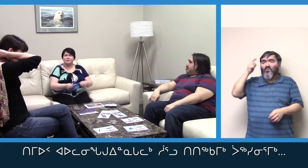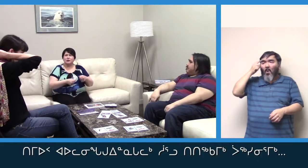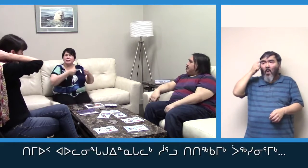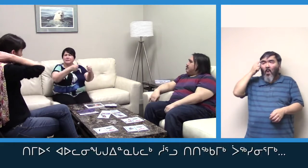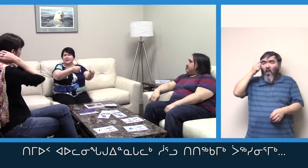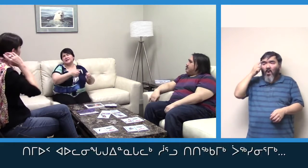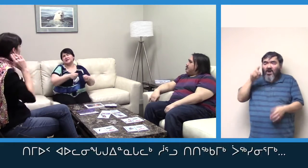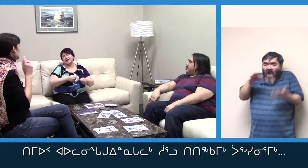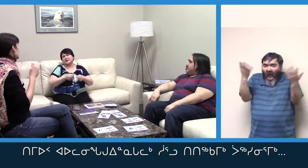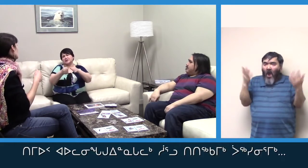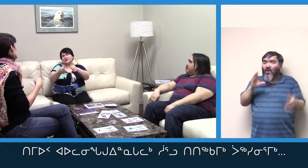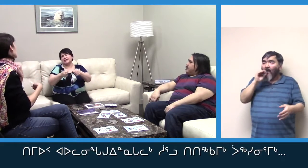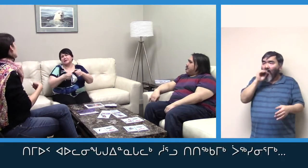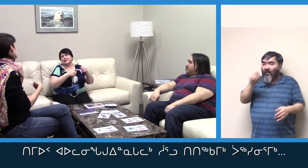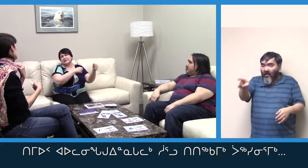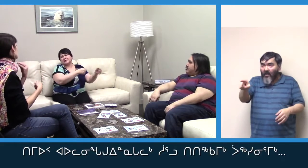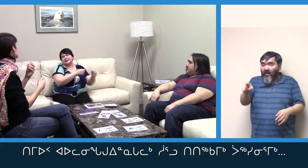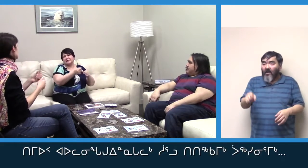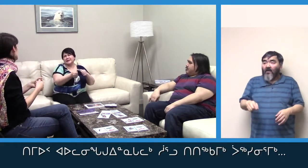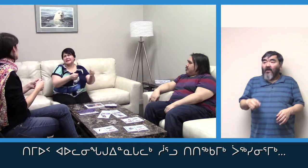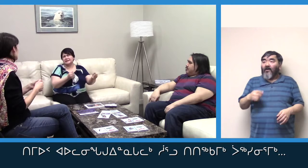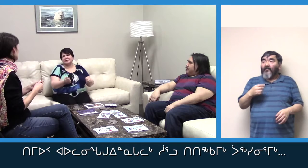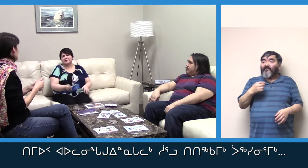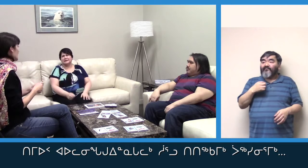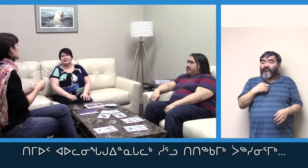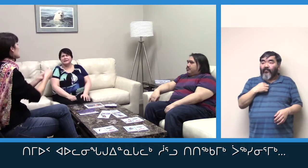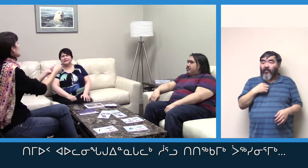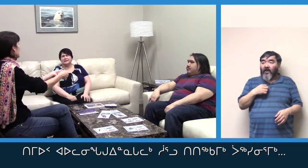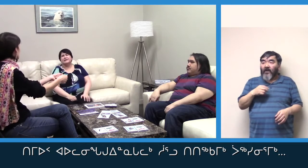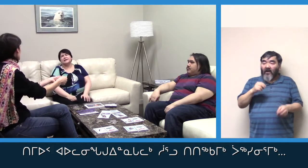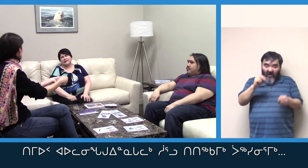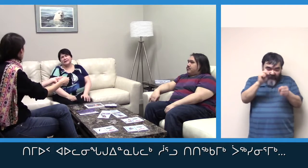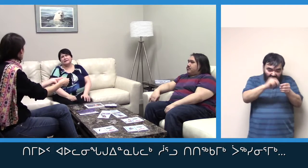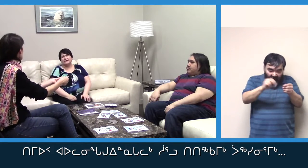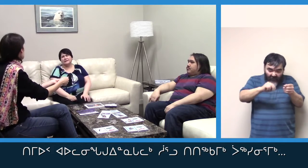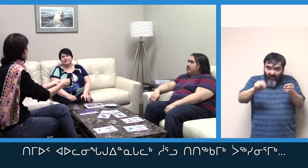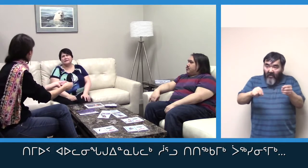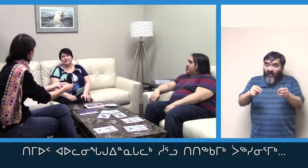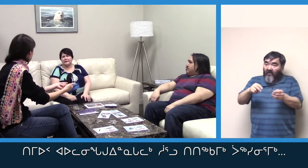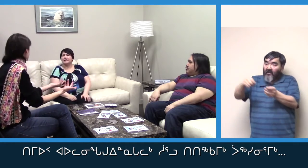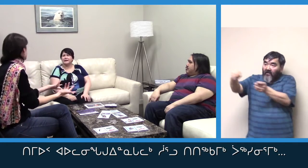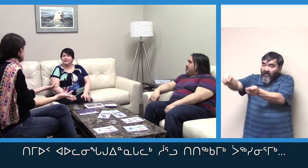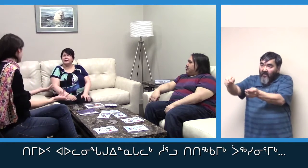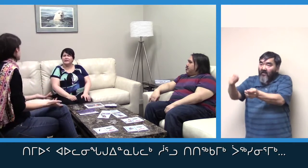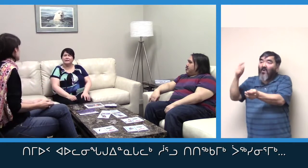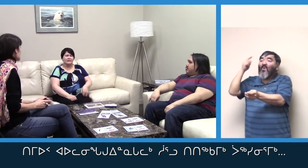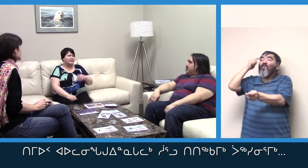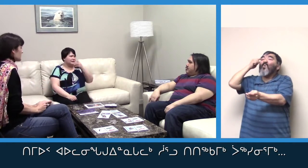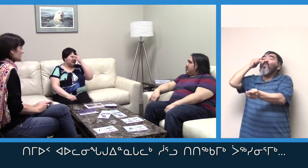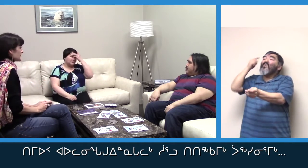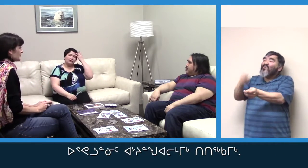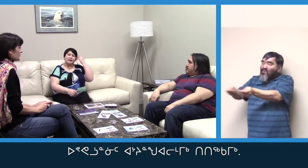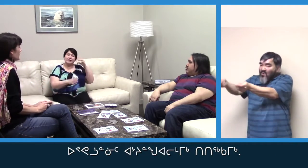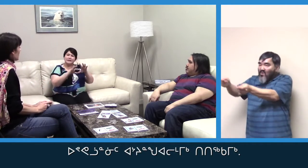Oh, it's just more of a gesture event. Yeah, like here's my letter. Yeah. Right. Yeah.